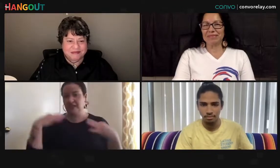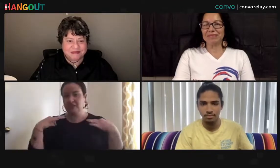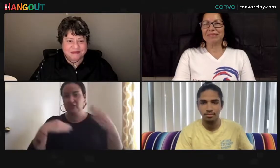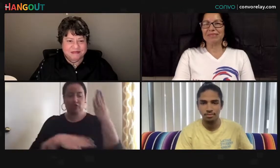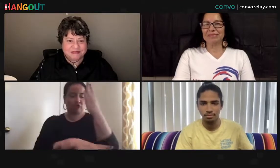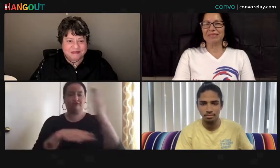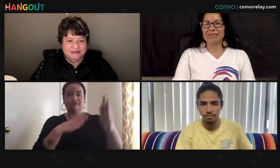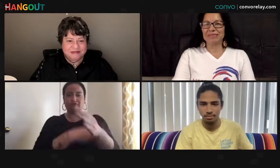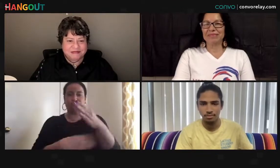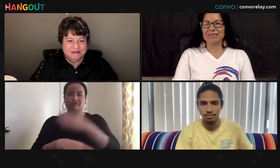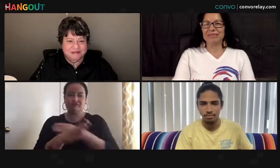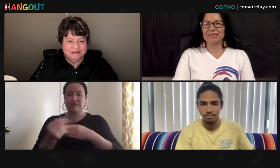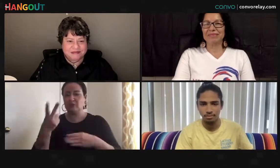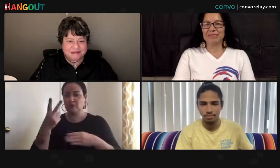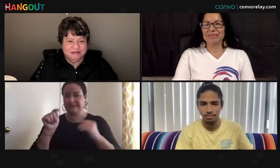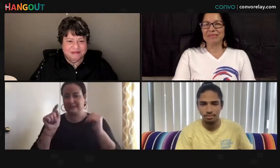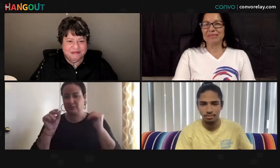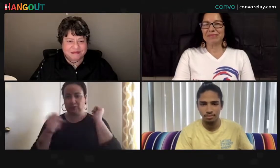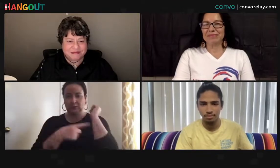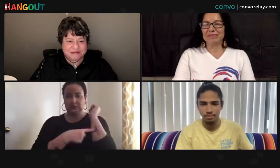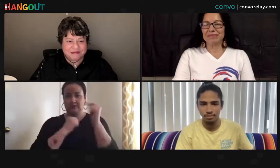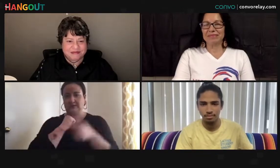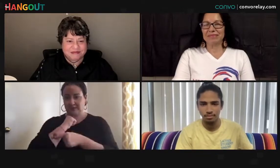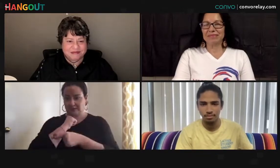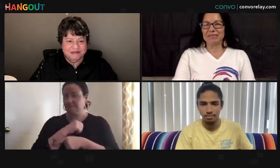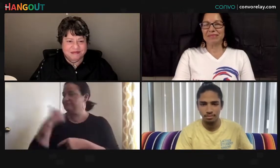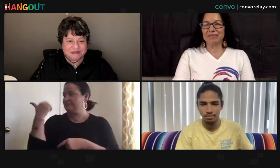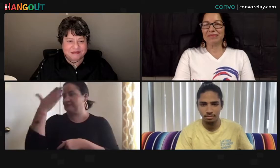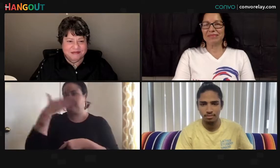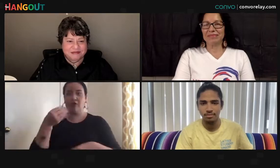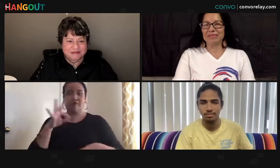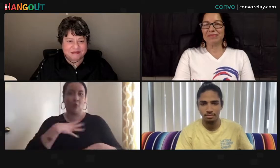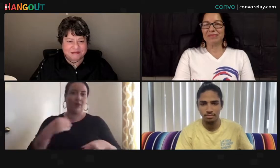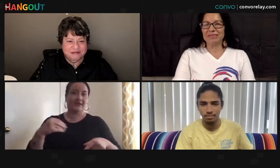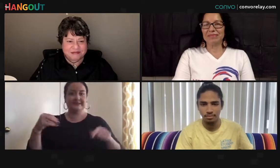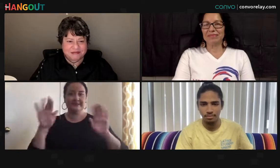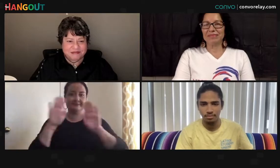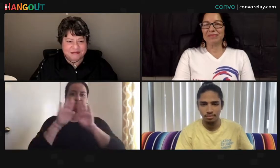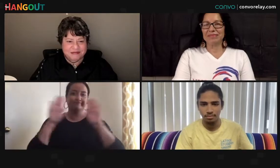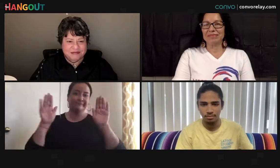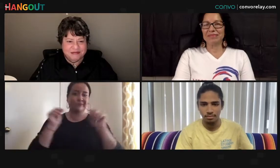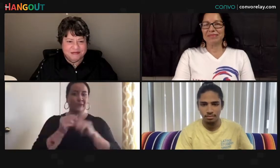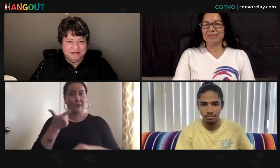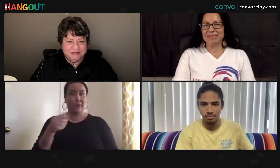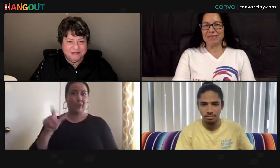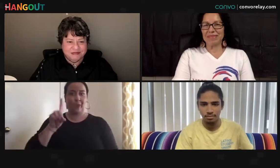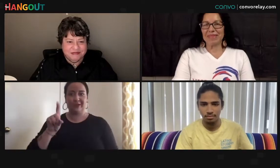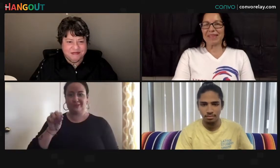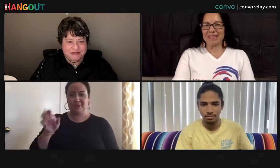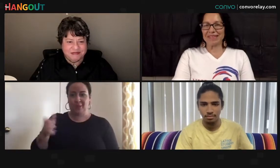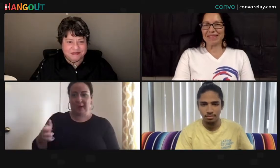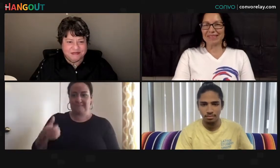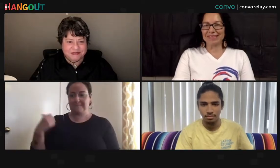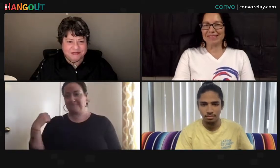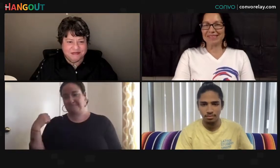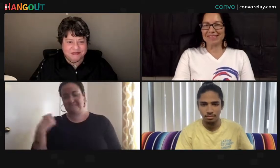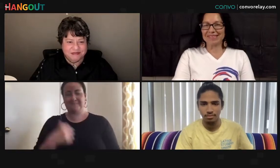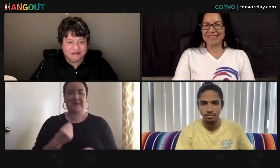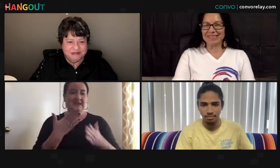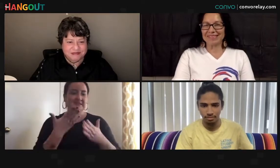gold earrings, black shirt, 3/4 lengths, and 2 visible tattoos. I am in front of a white